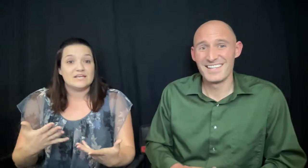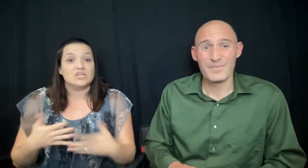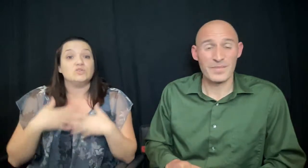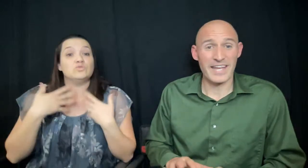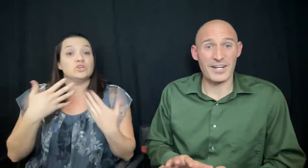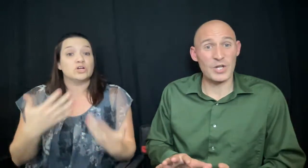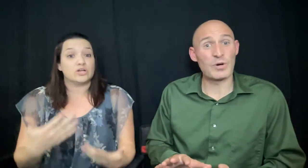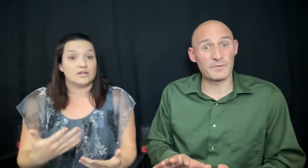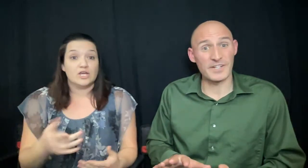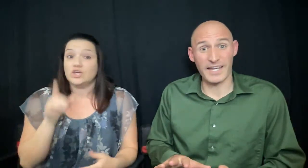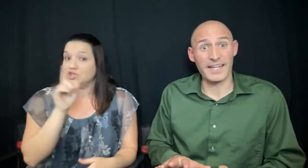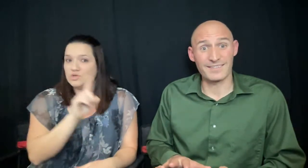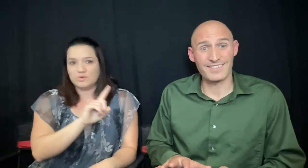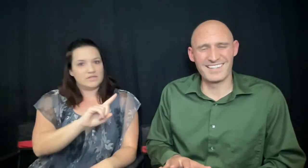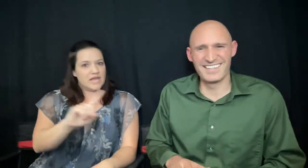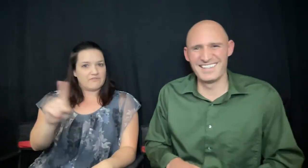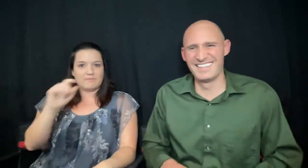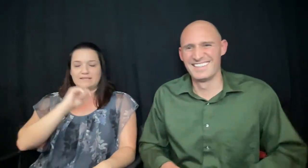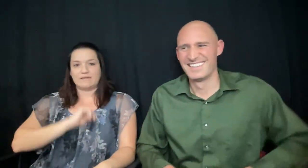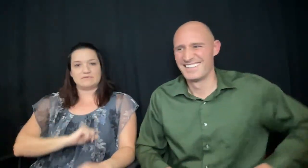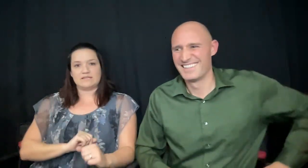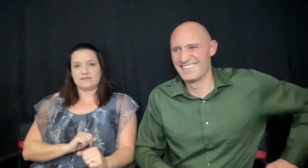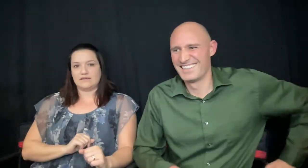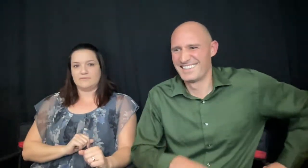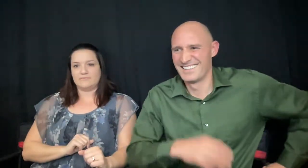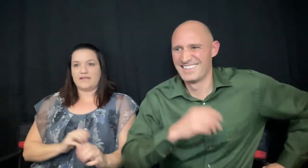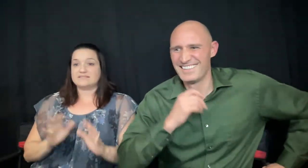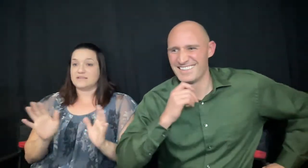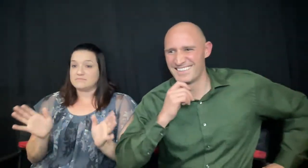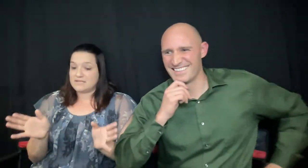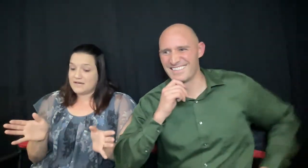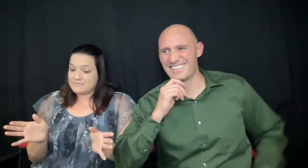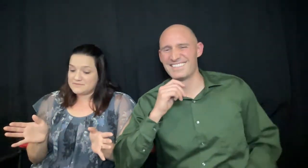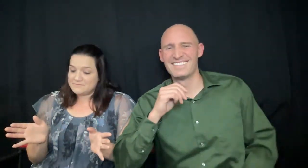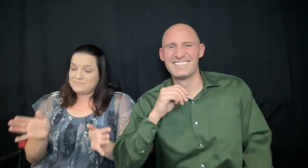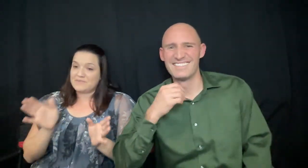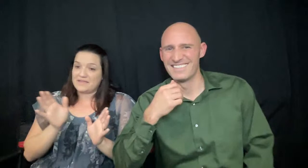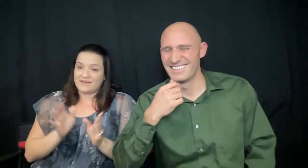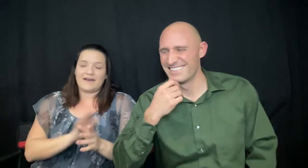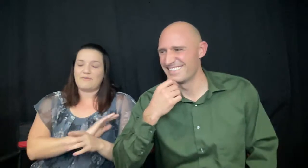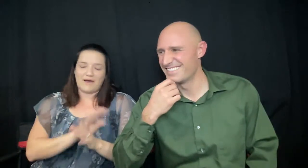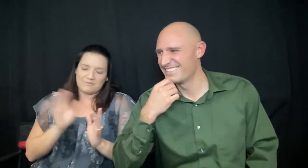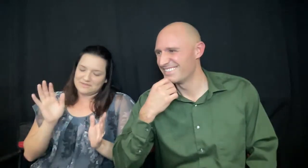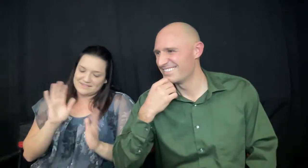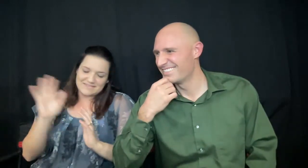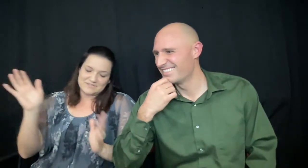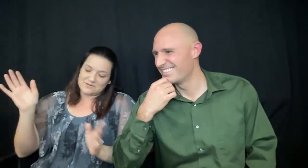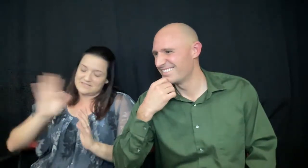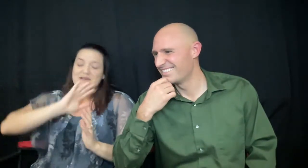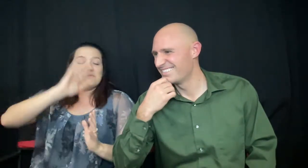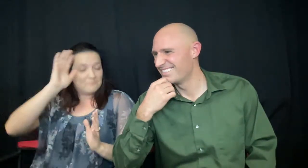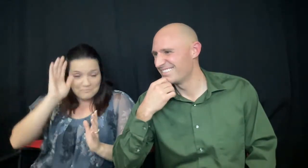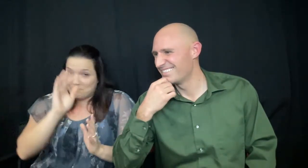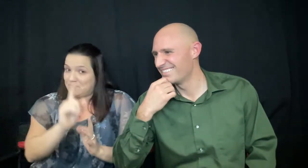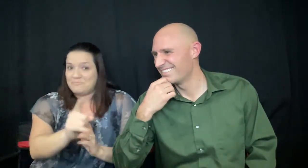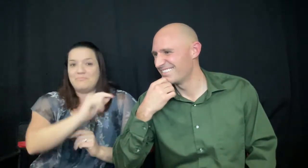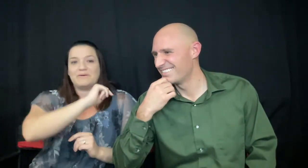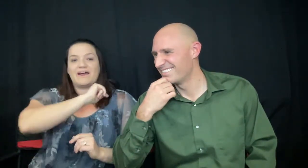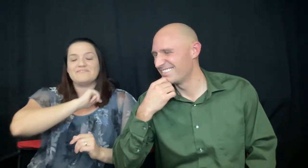you won't forget. You will never make that mistake again. And sometimes, I will not say stories, but